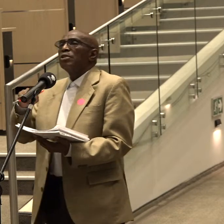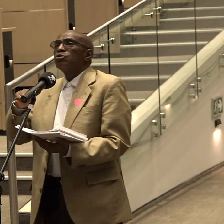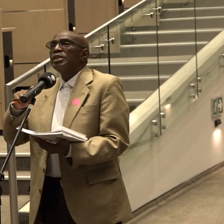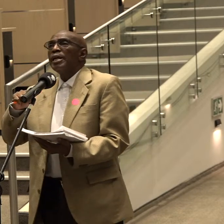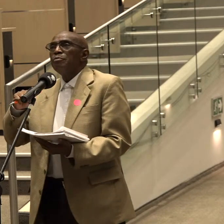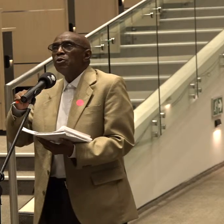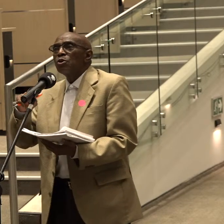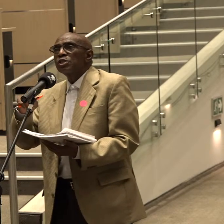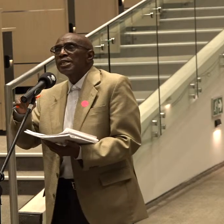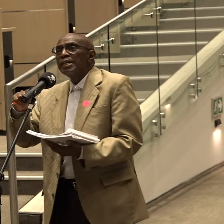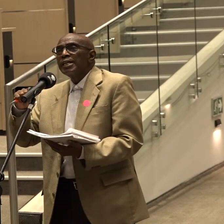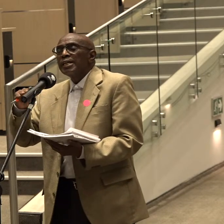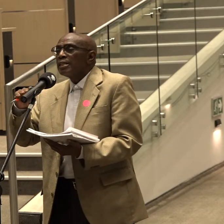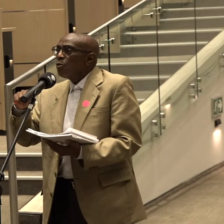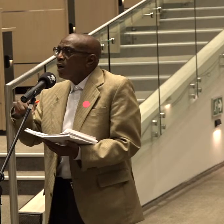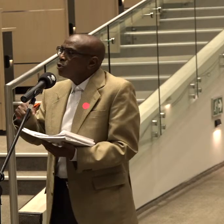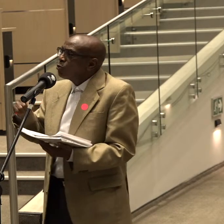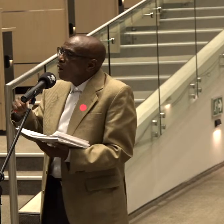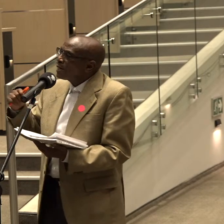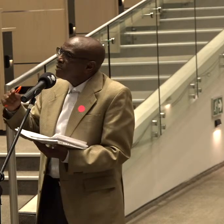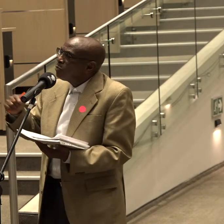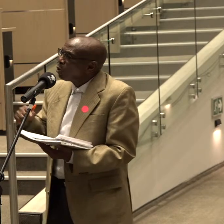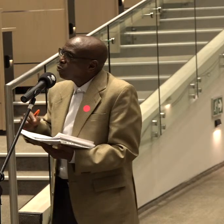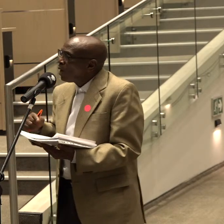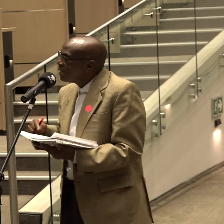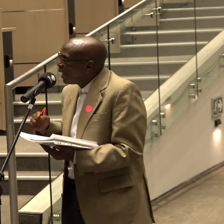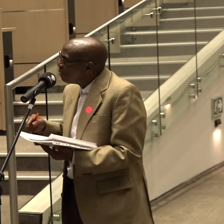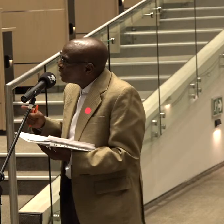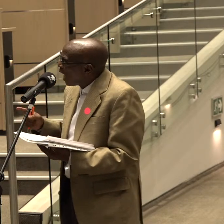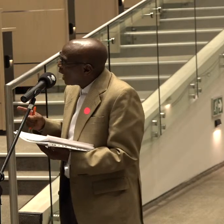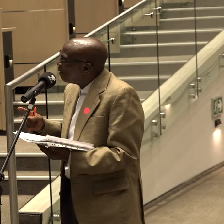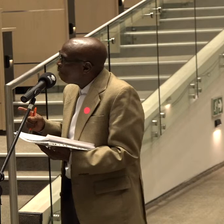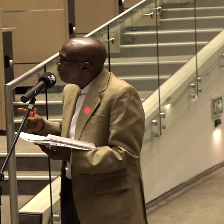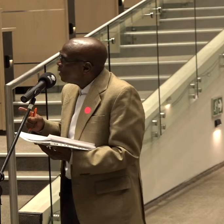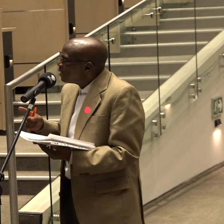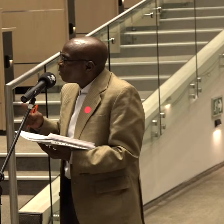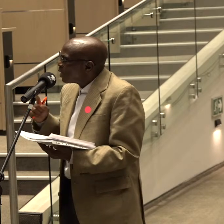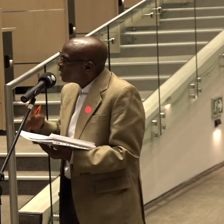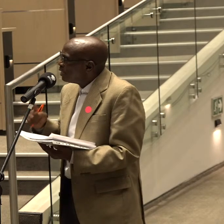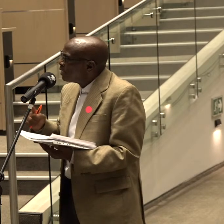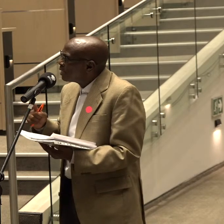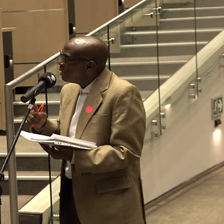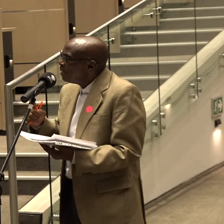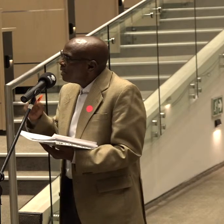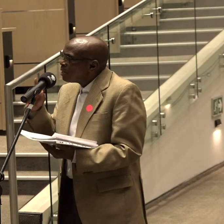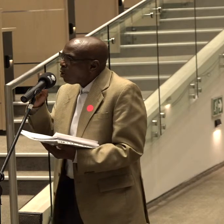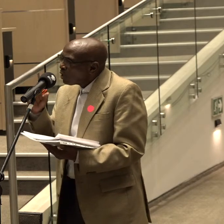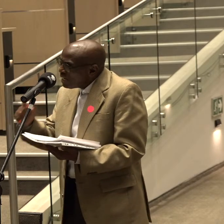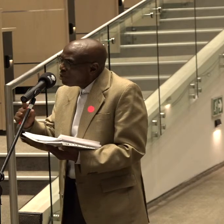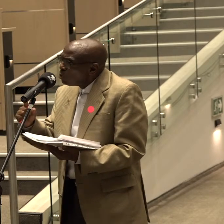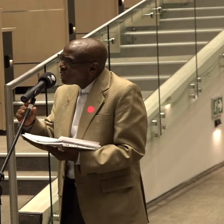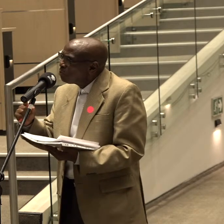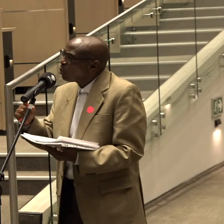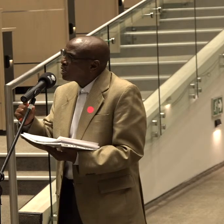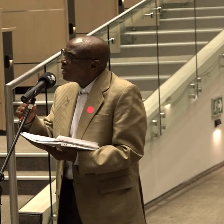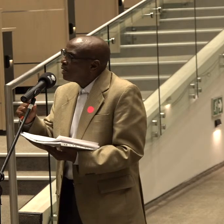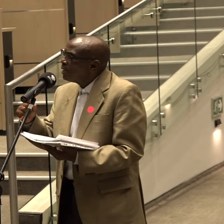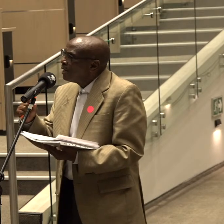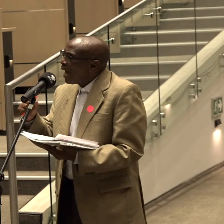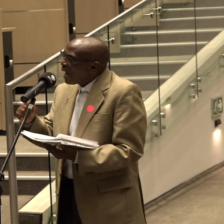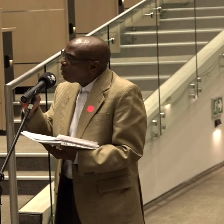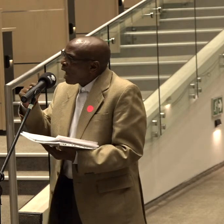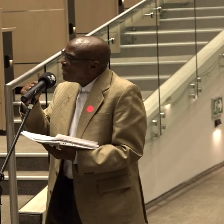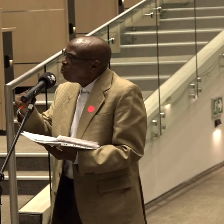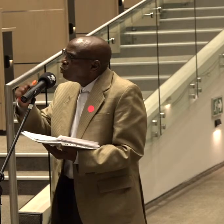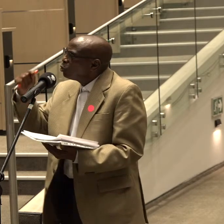they are here today because they want to go and report what they have done the question is in those reports